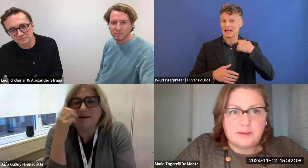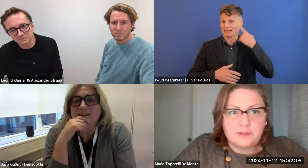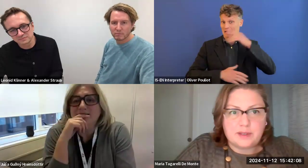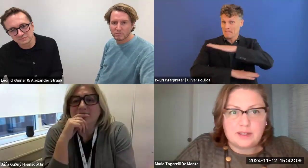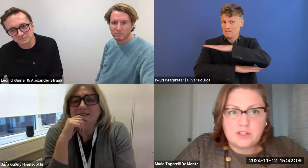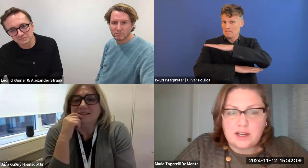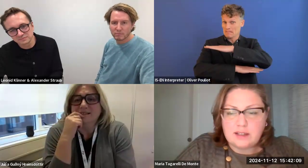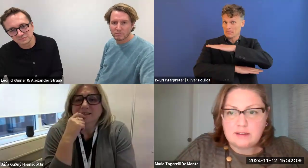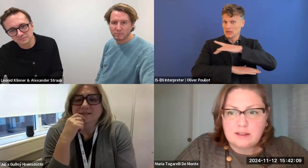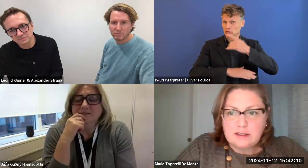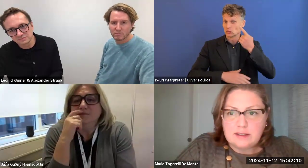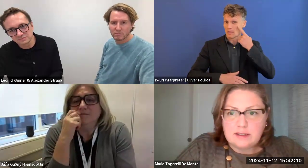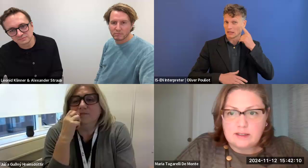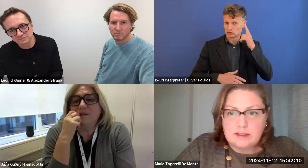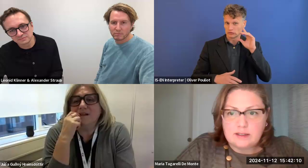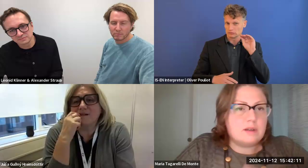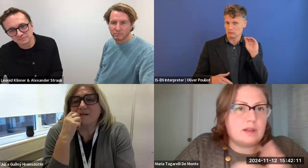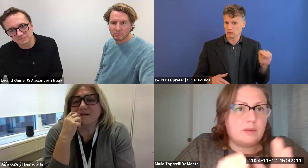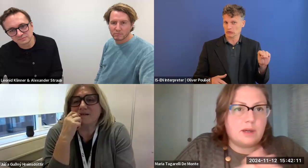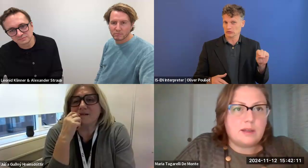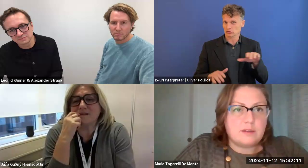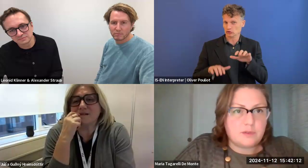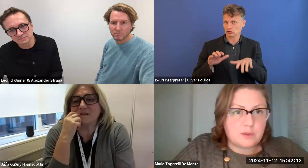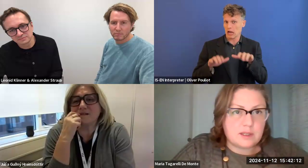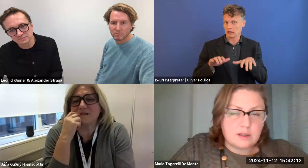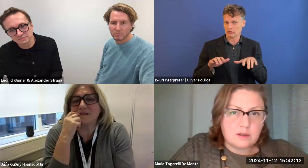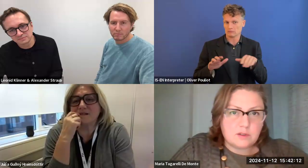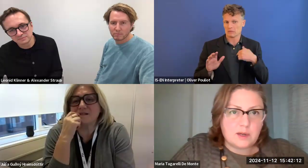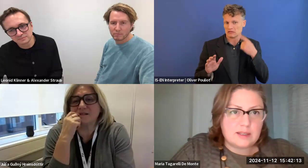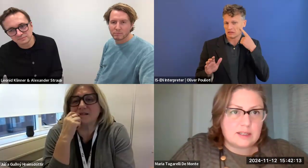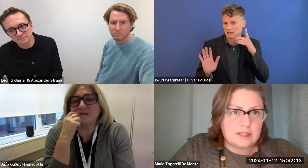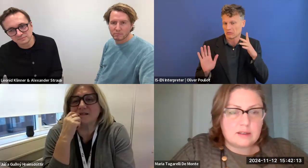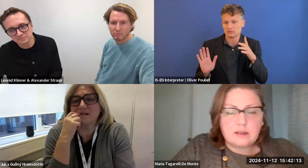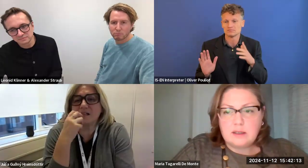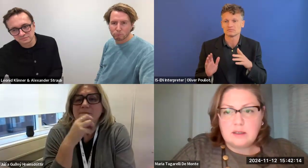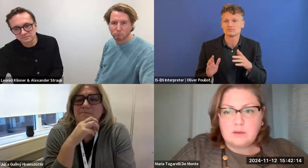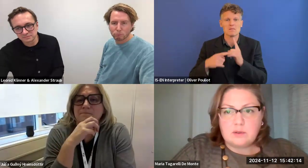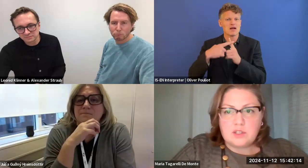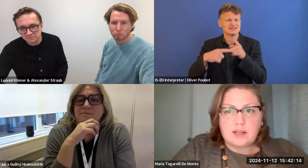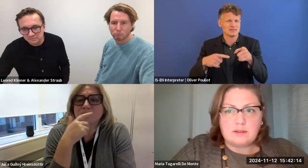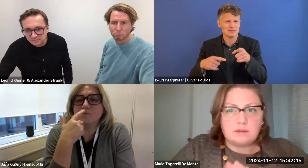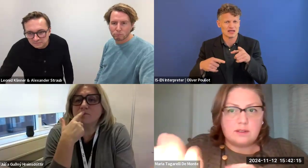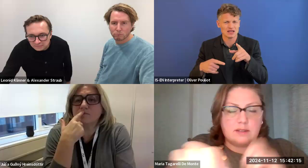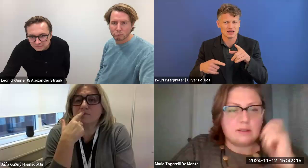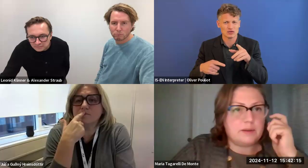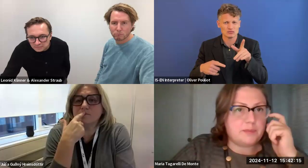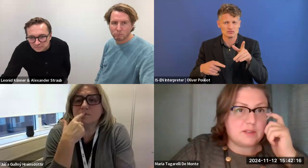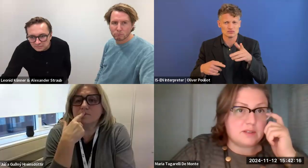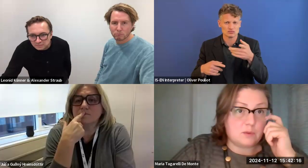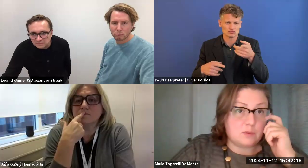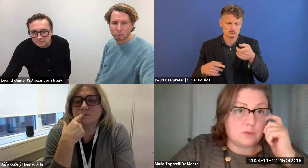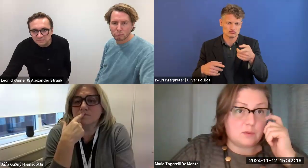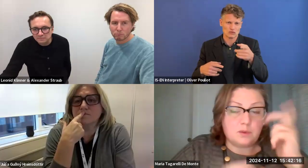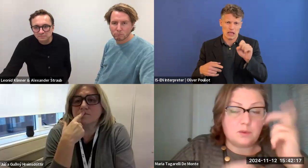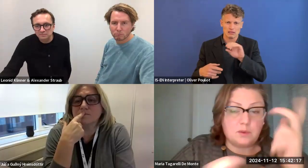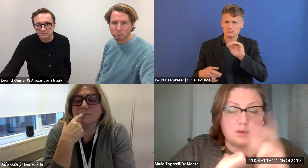added in the chat, or in any way. If you can also add the link to the chat, it's